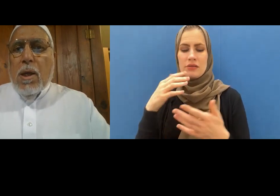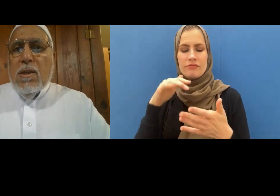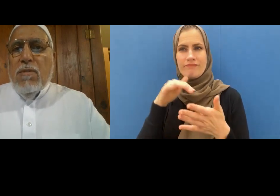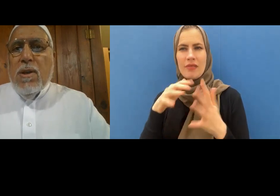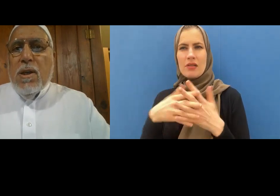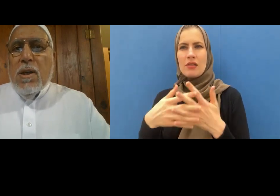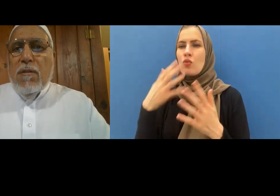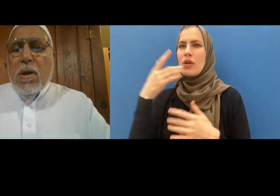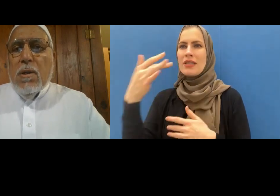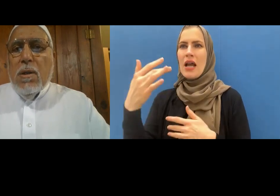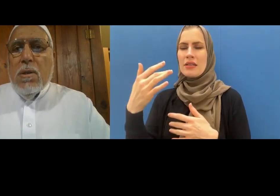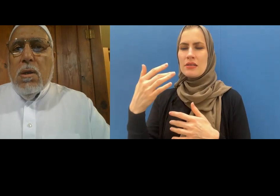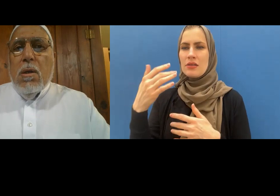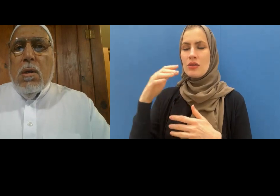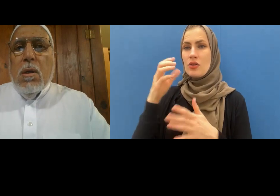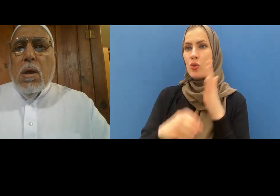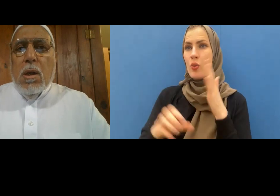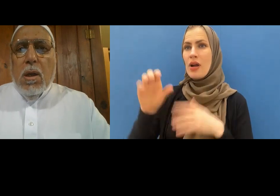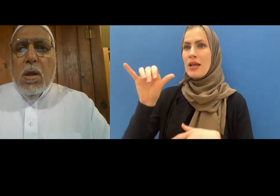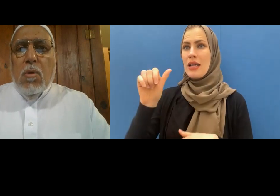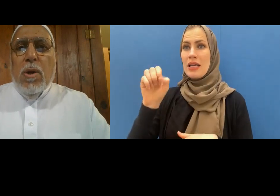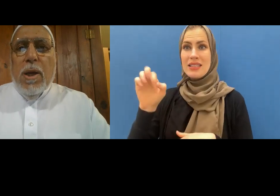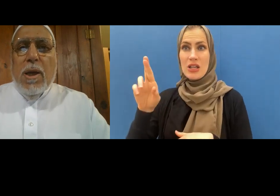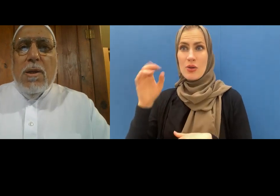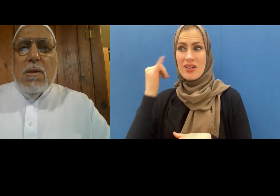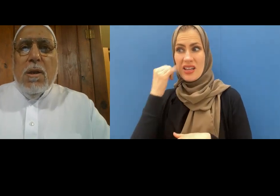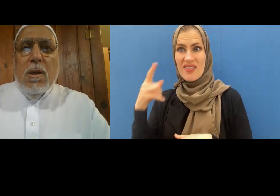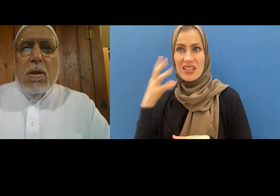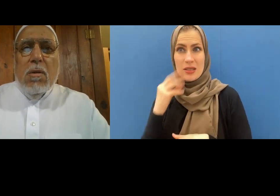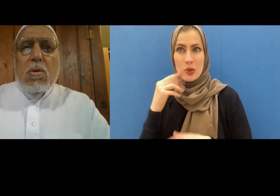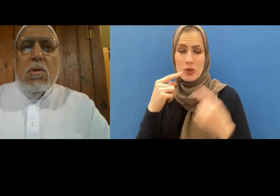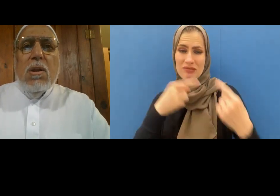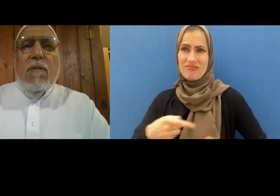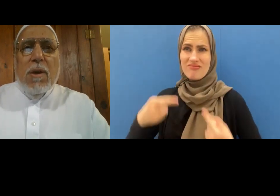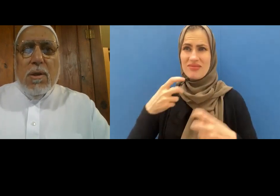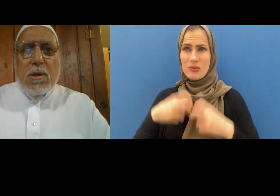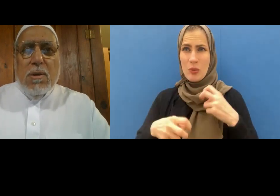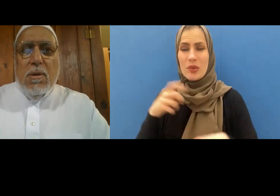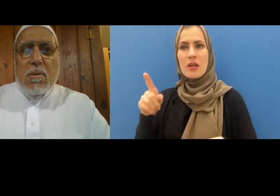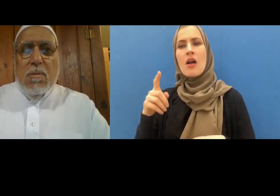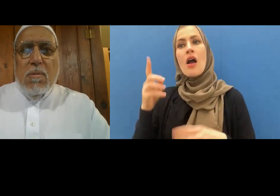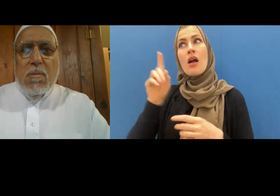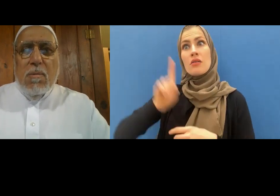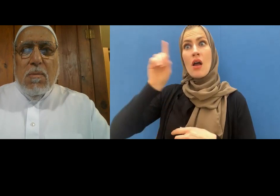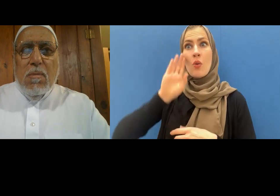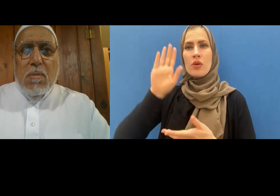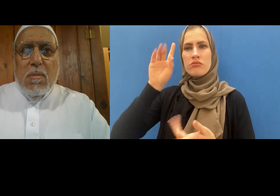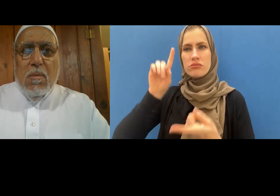and he is facing difficulties, Allah will ease those difficulties.